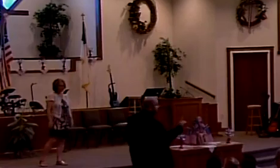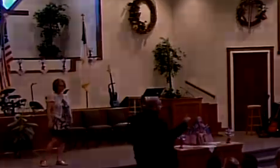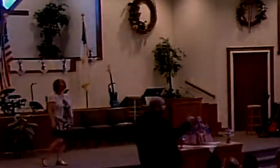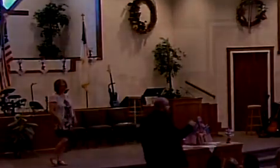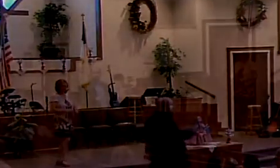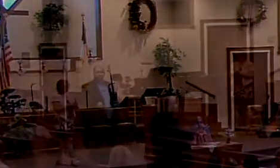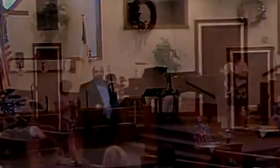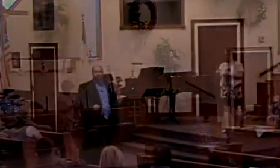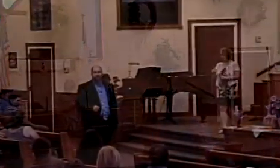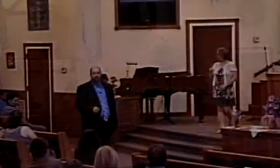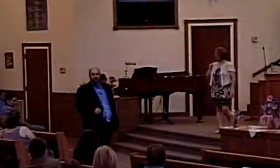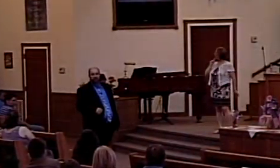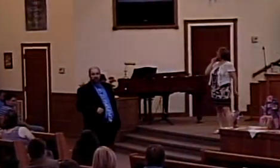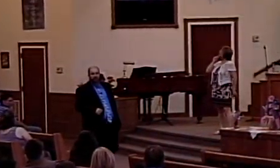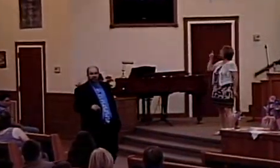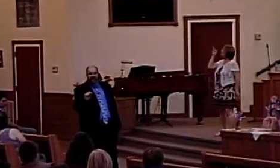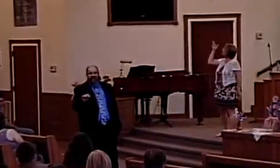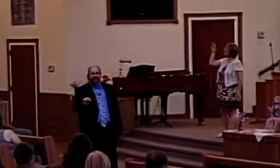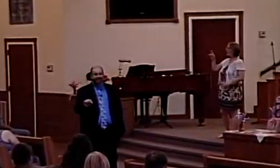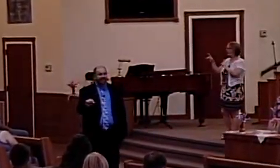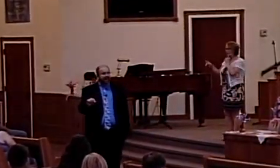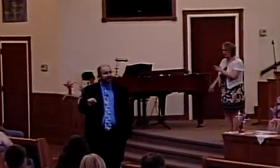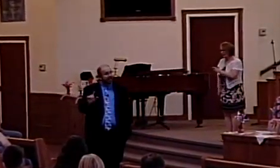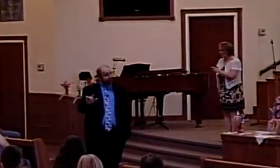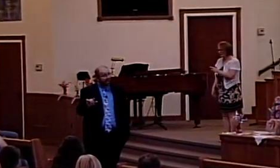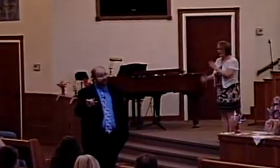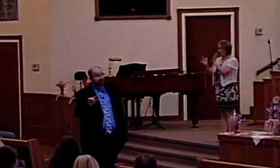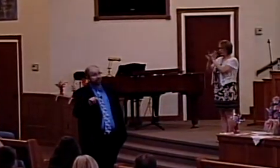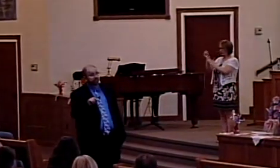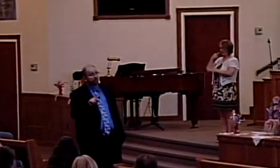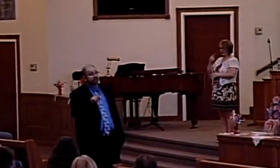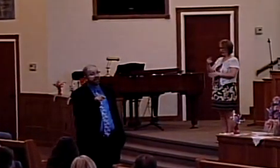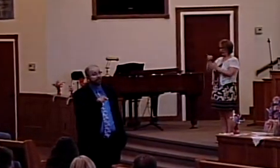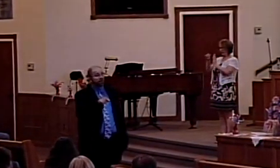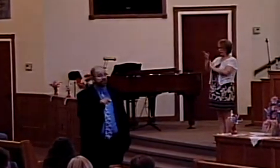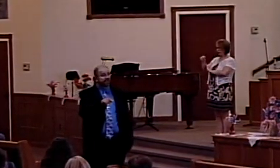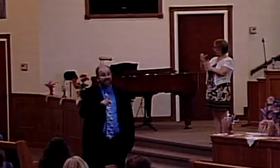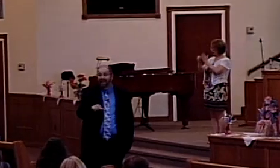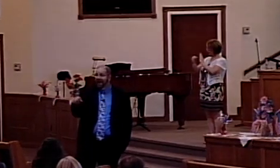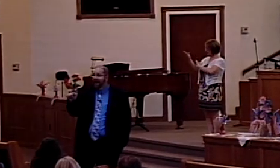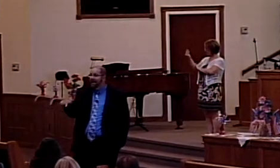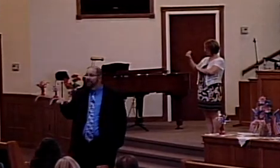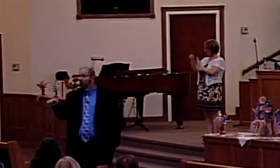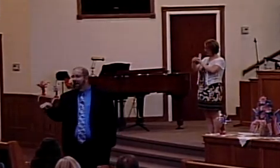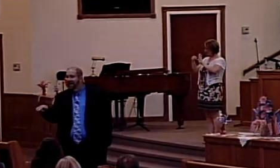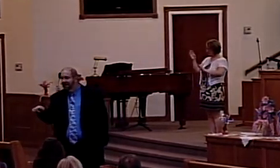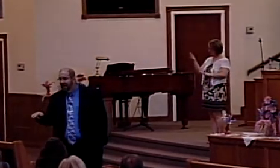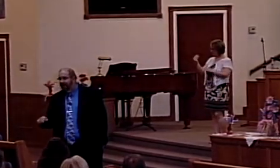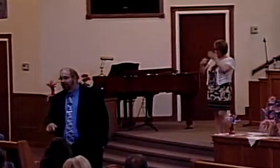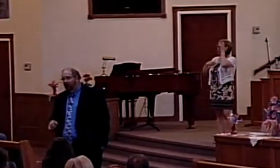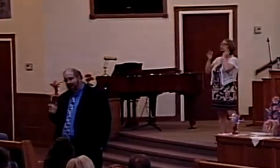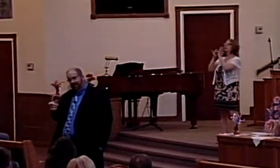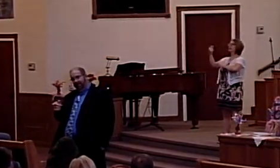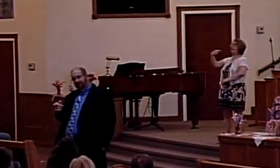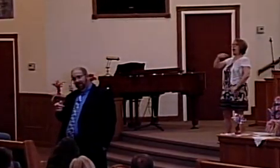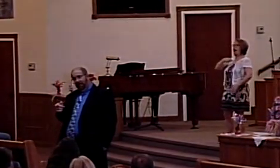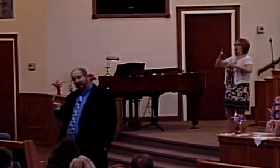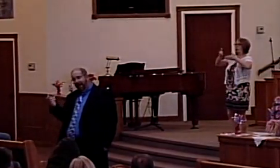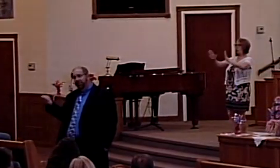But the truth is true. Jesus said in John chapter 14 and verse 6, I am the way and I am the